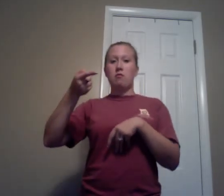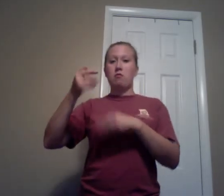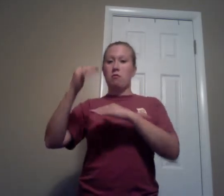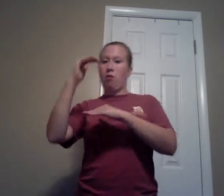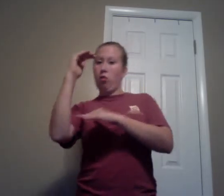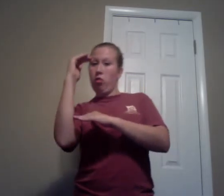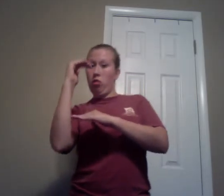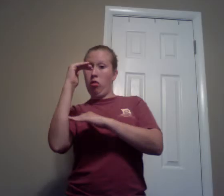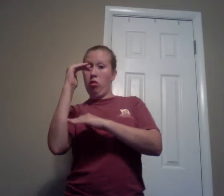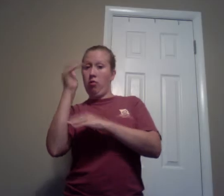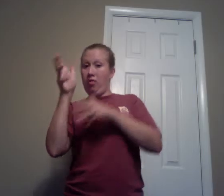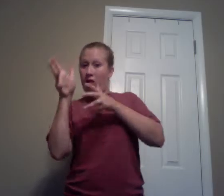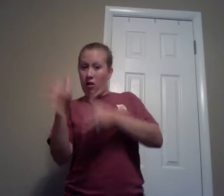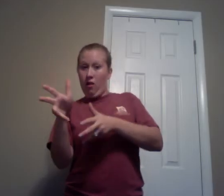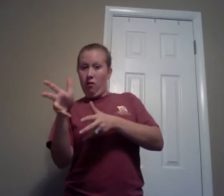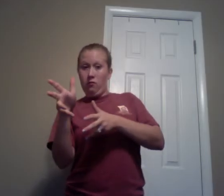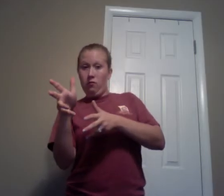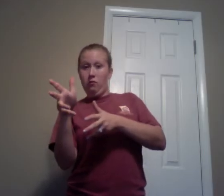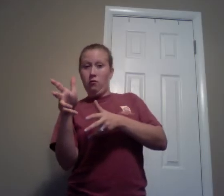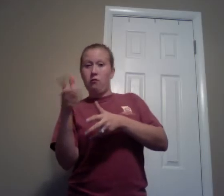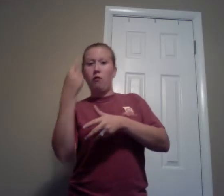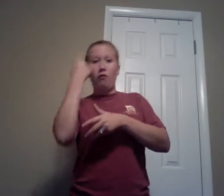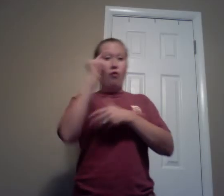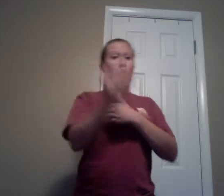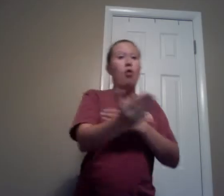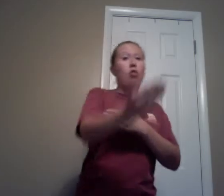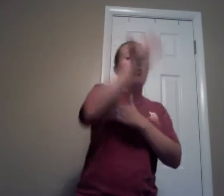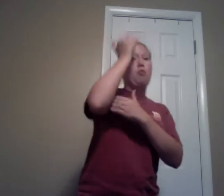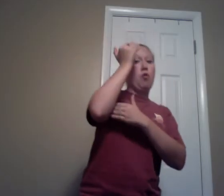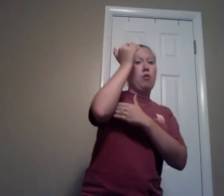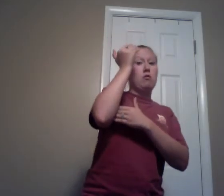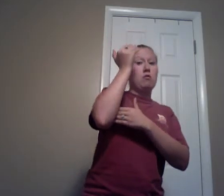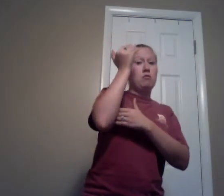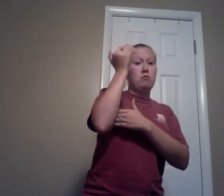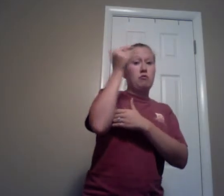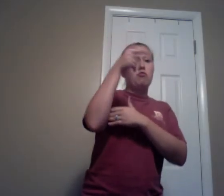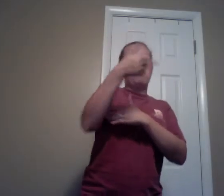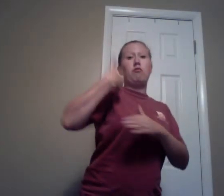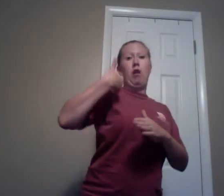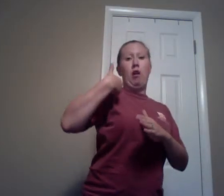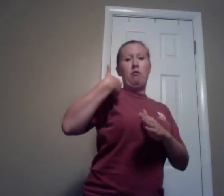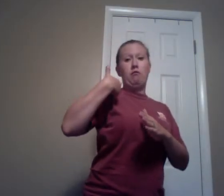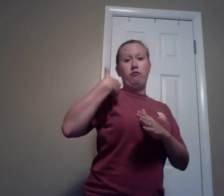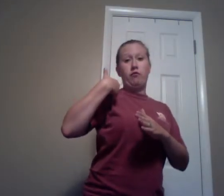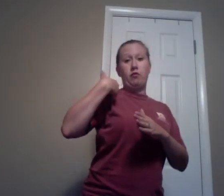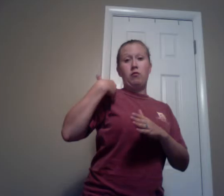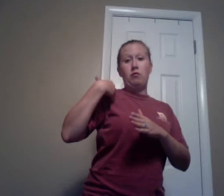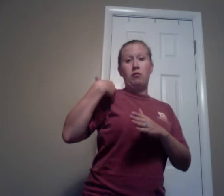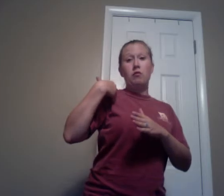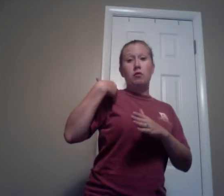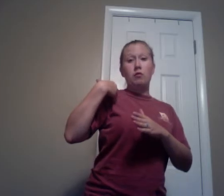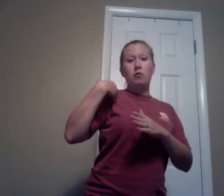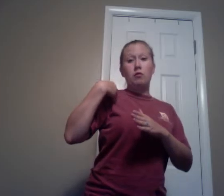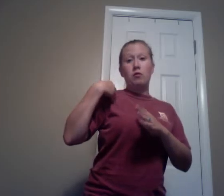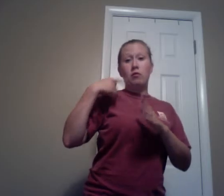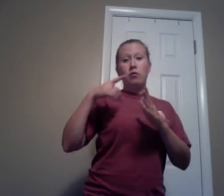part of it the morning of the test. Not every endoscopy center gives these instructions this way, and it is important to follow